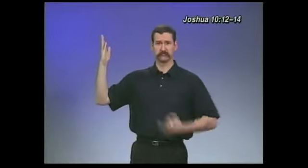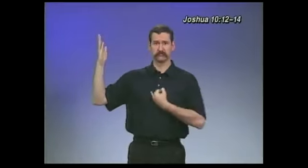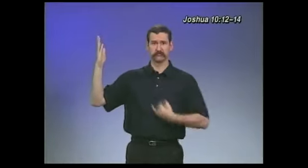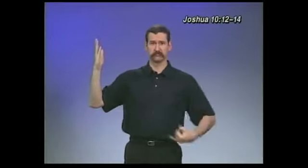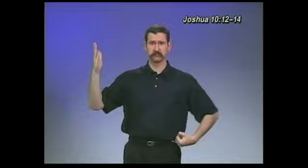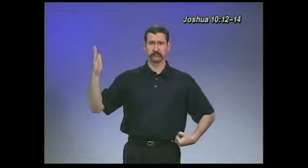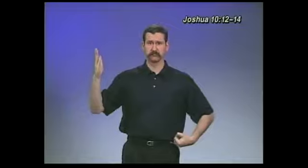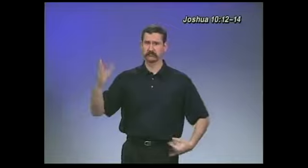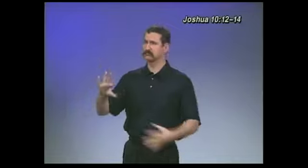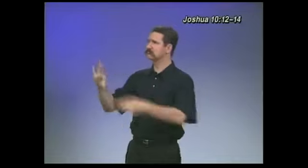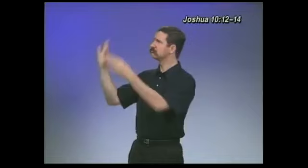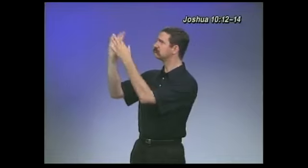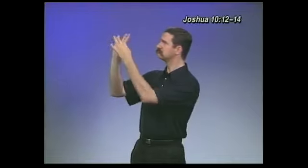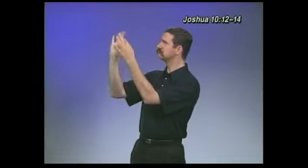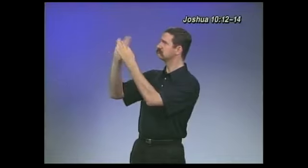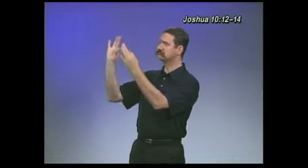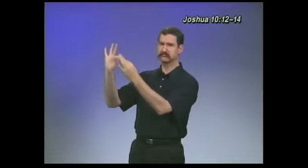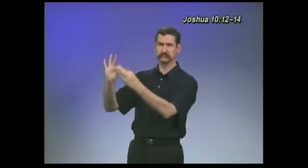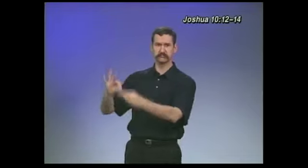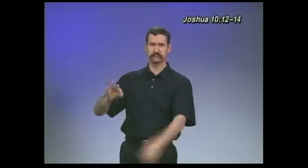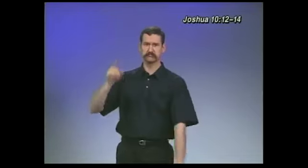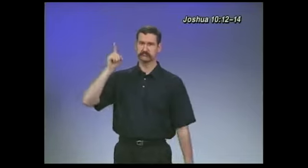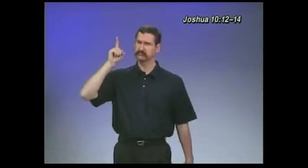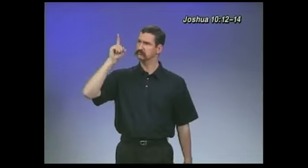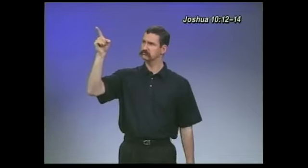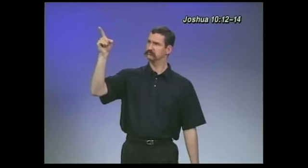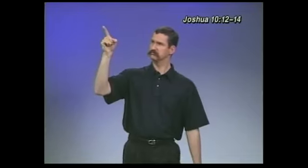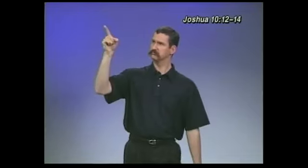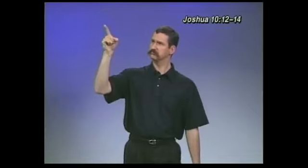And Joshua looked and the Lord commented